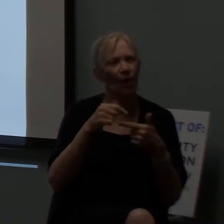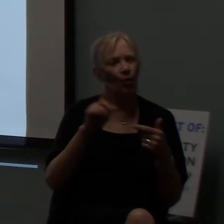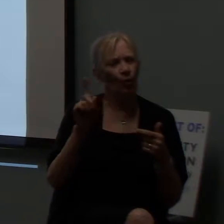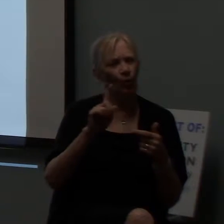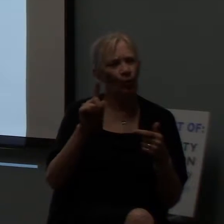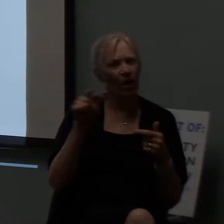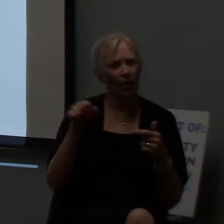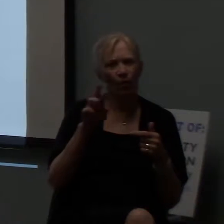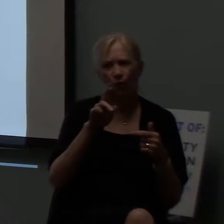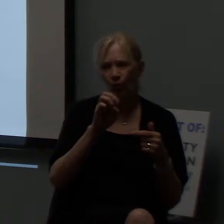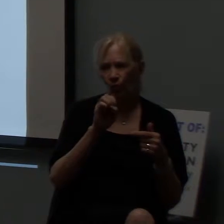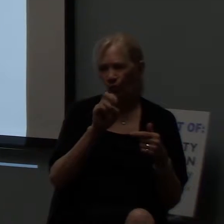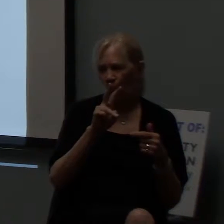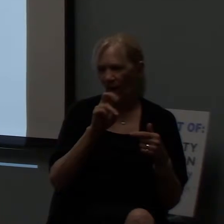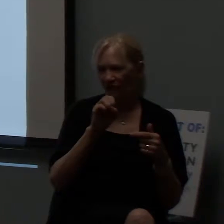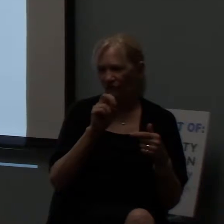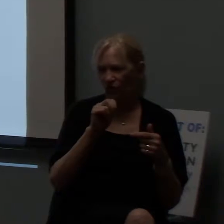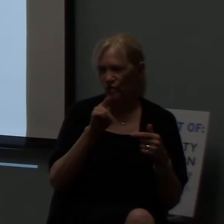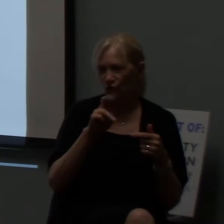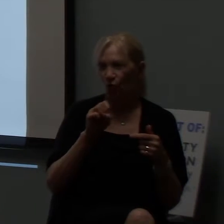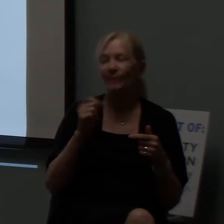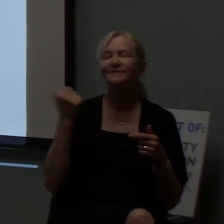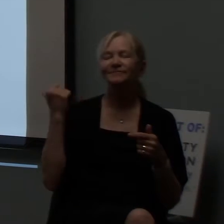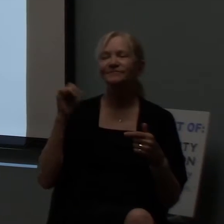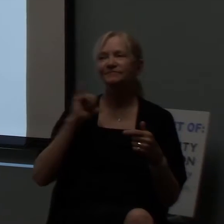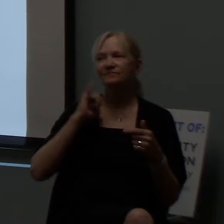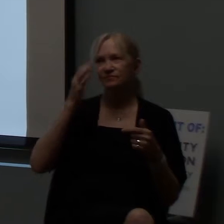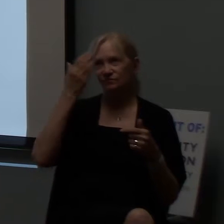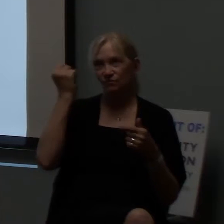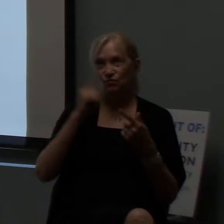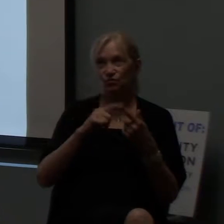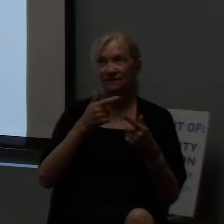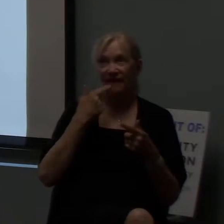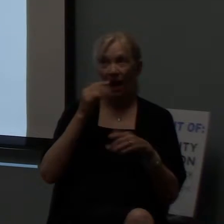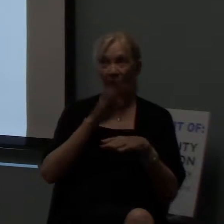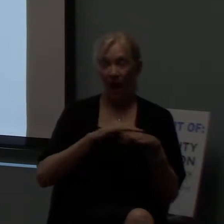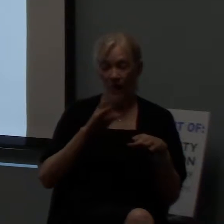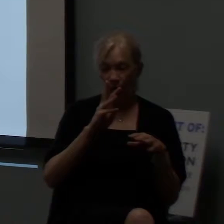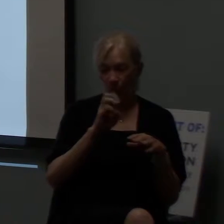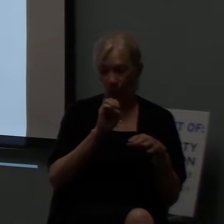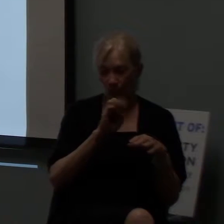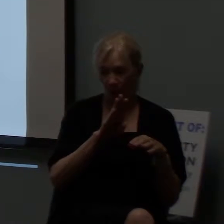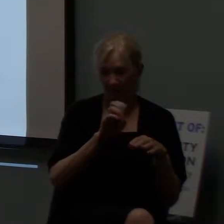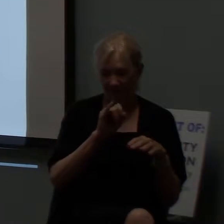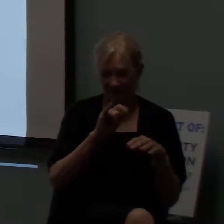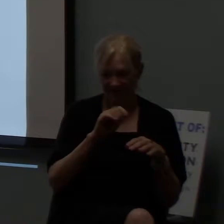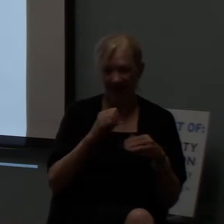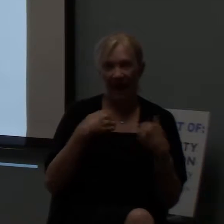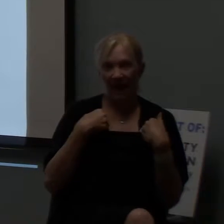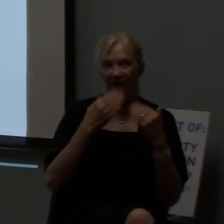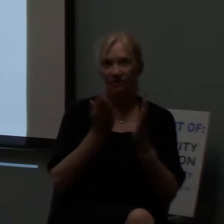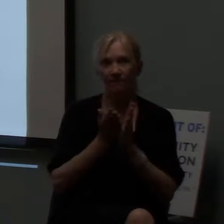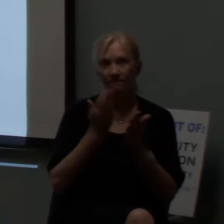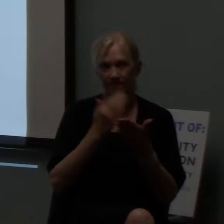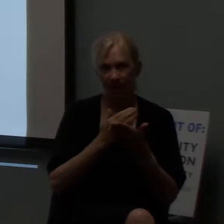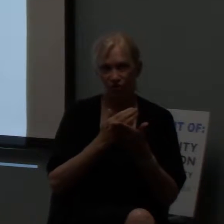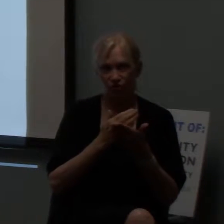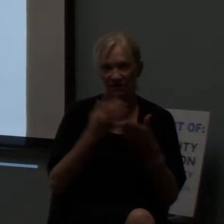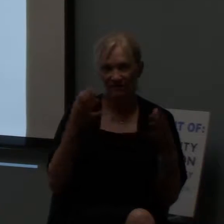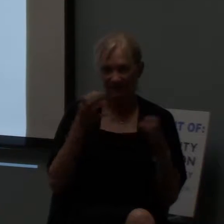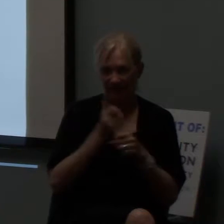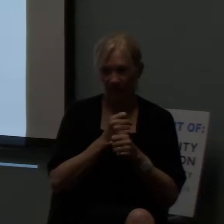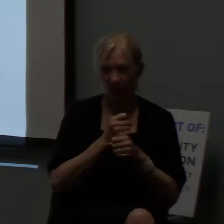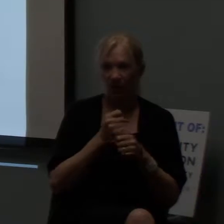the commissioners have? Yes, so I forgot to say, on the Boulder County website, there is a budget summary available.